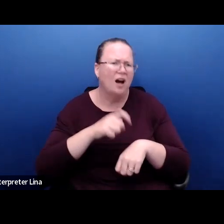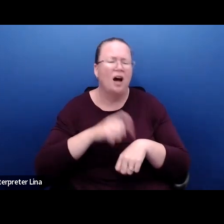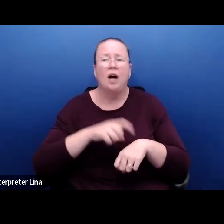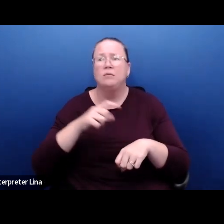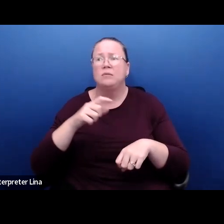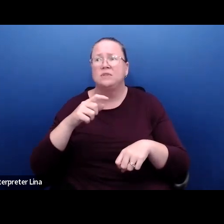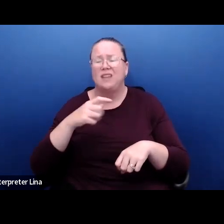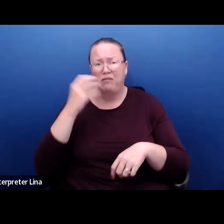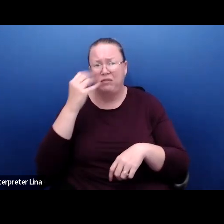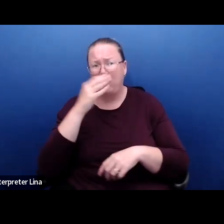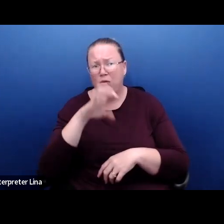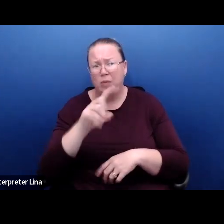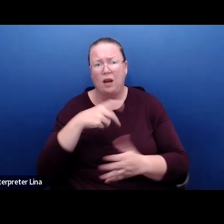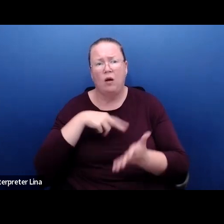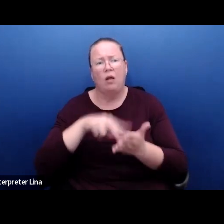over a flower bed.